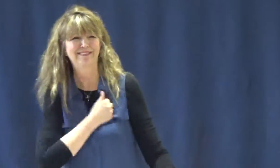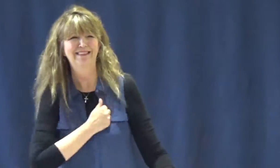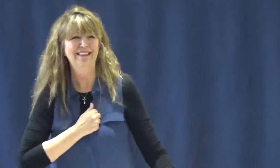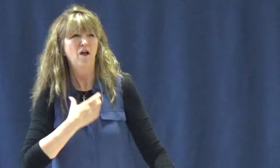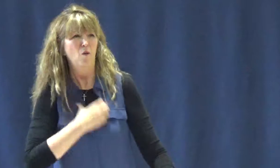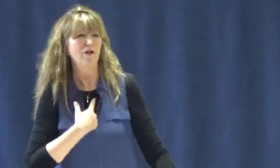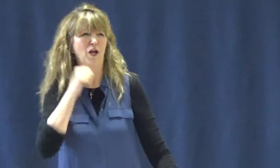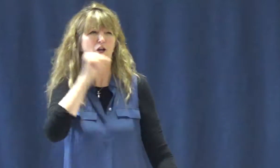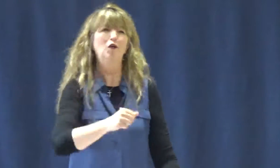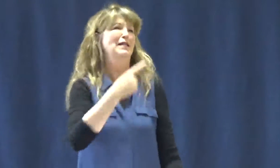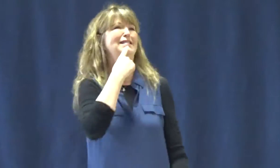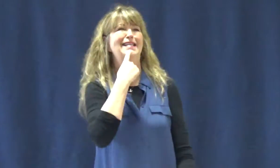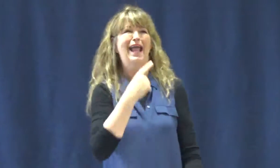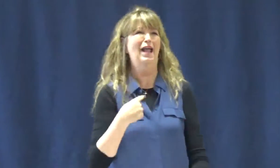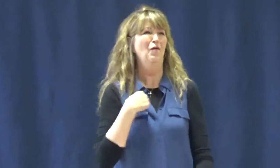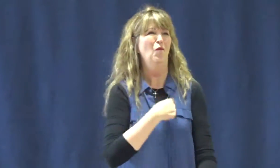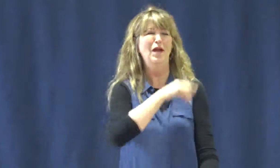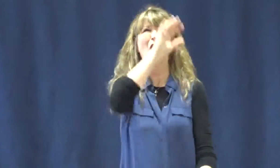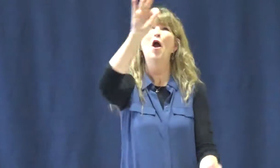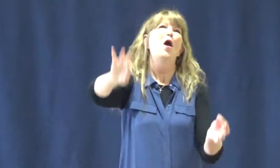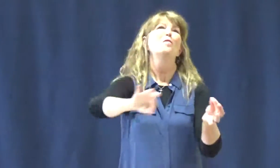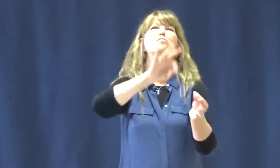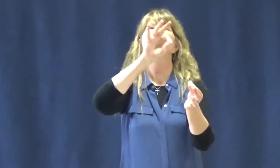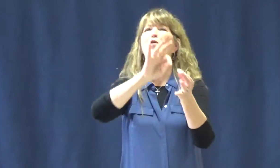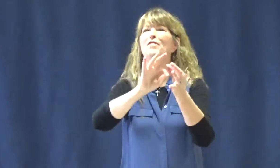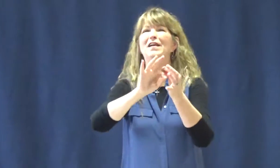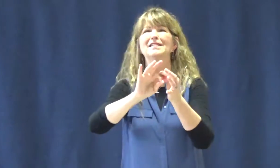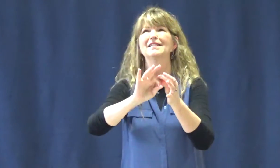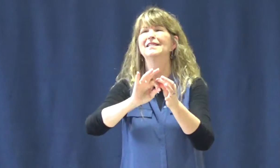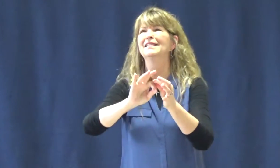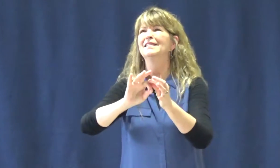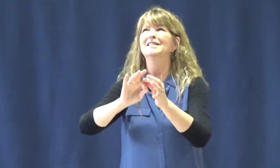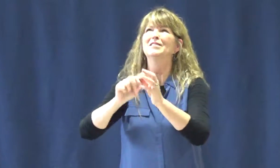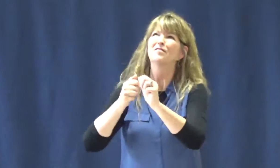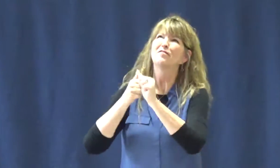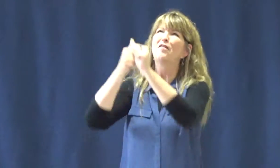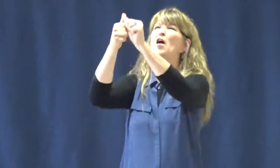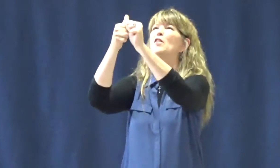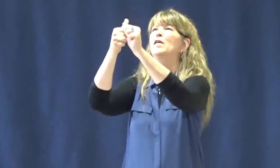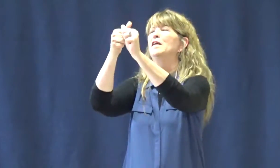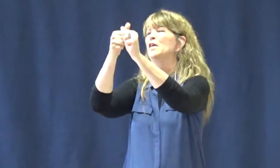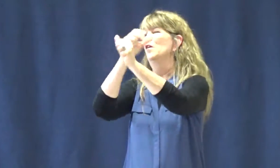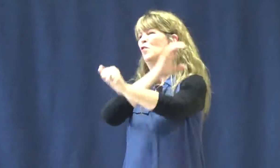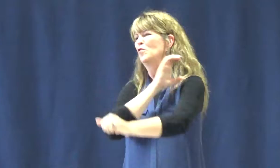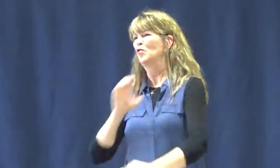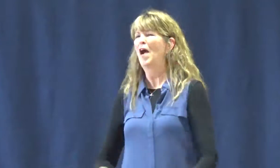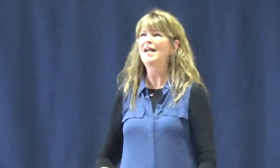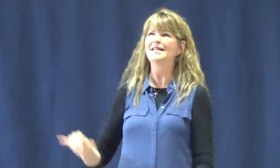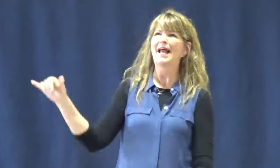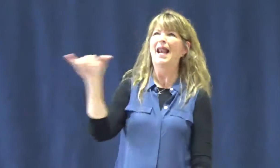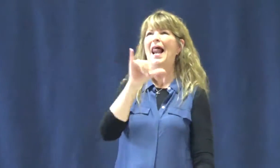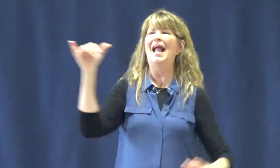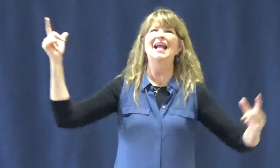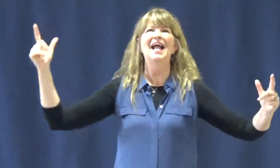Neither side is innocent. I wish I could say that we are all perfect, following Christ,